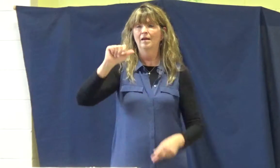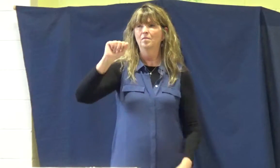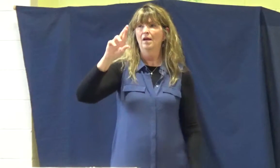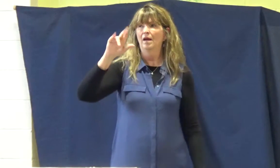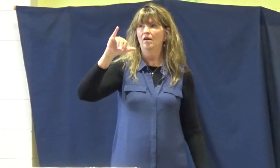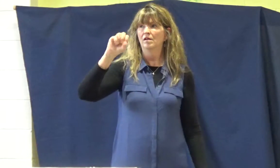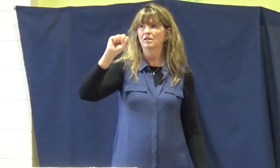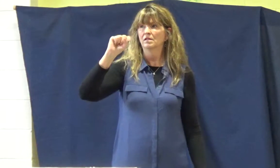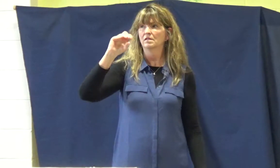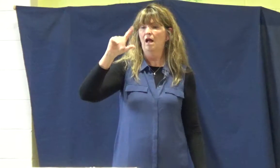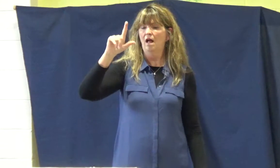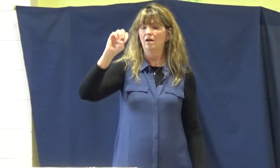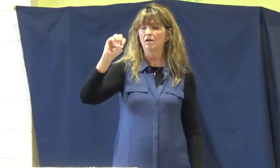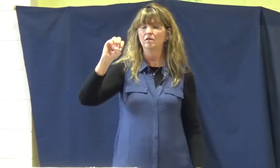philosopher Aristotle